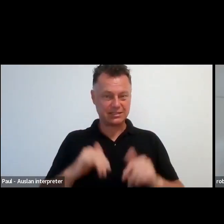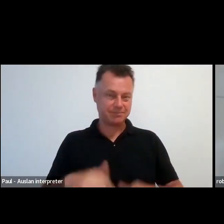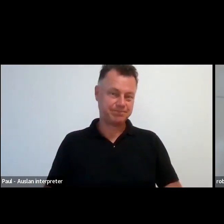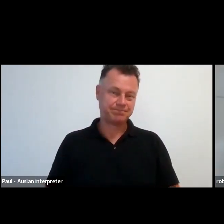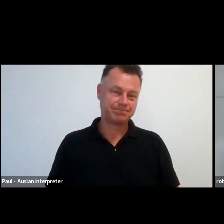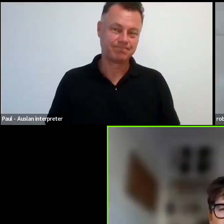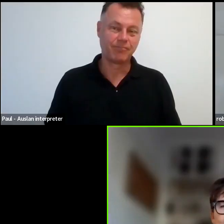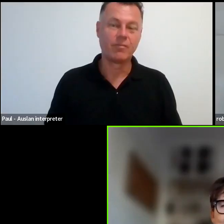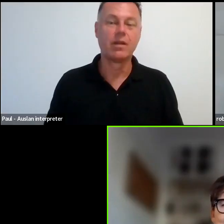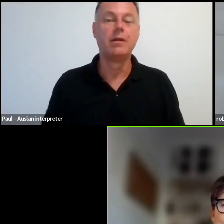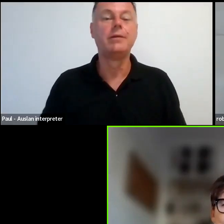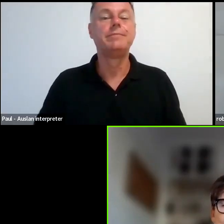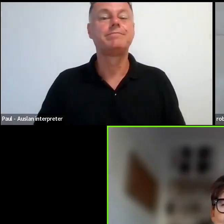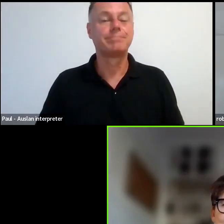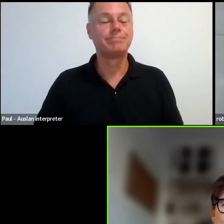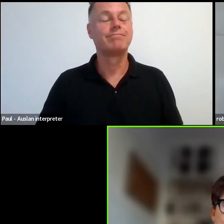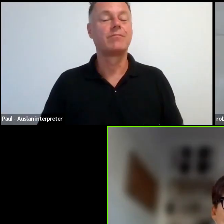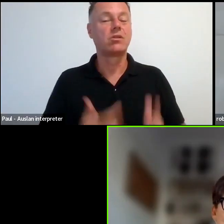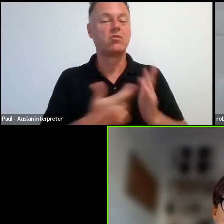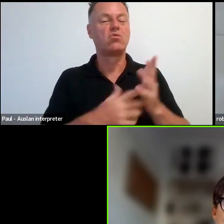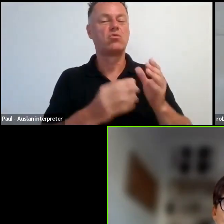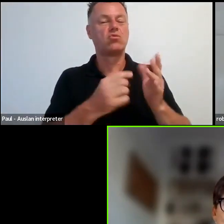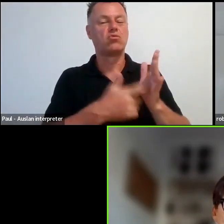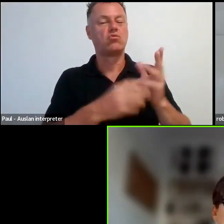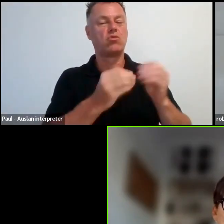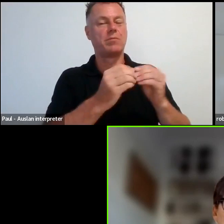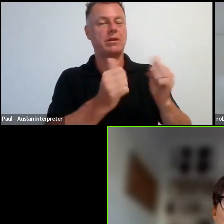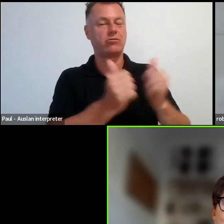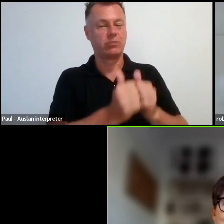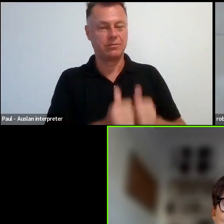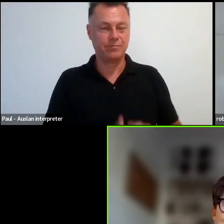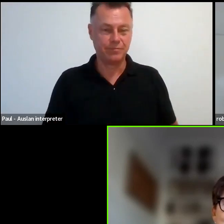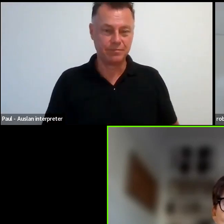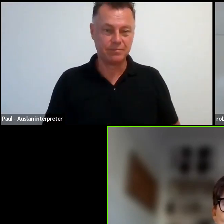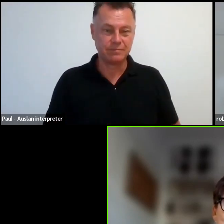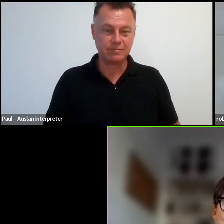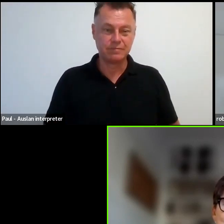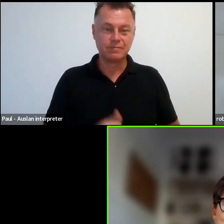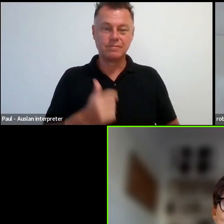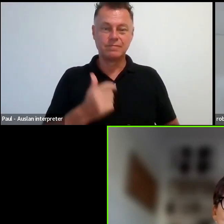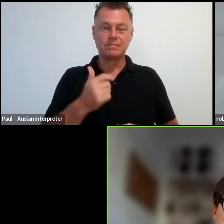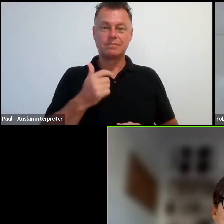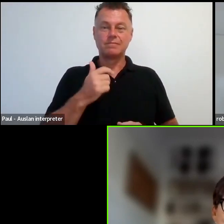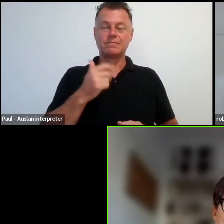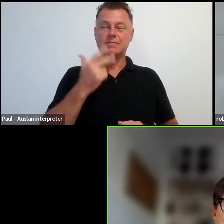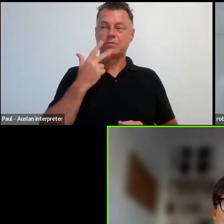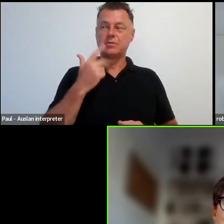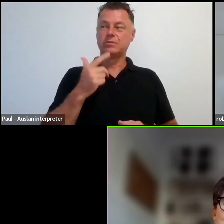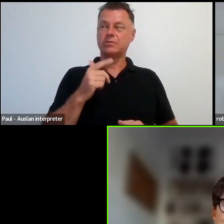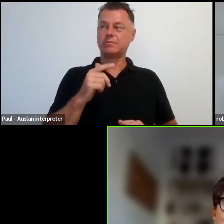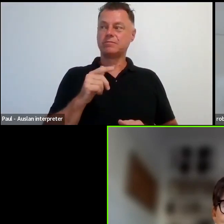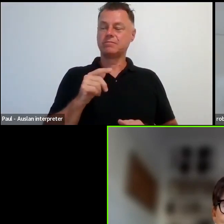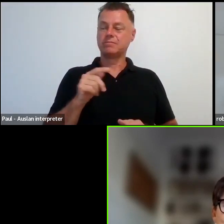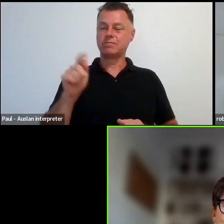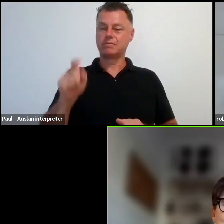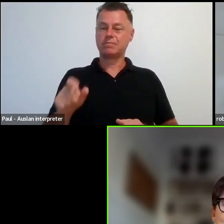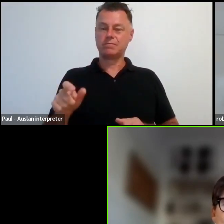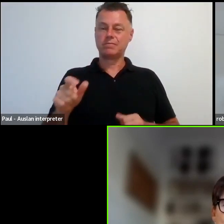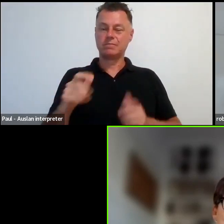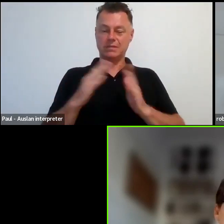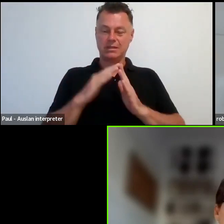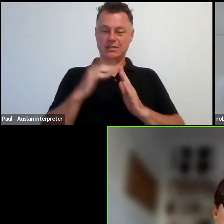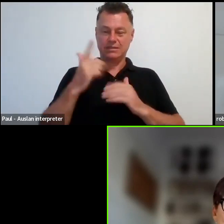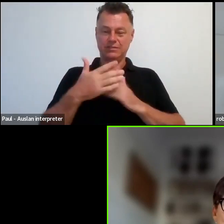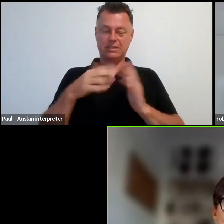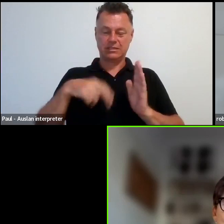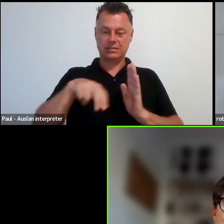I agree, Rob. It's as if the test result had come back the following day after someone had it, in which case they'd be doing their isolation